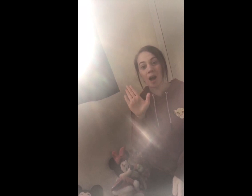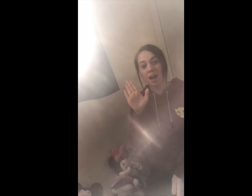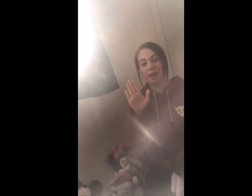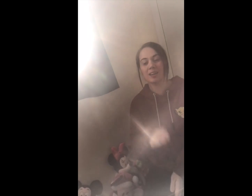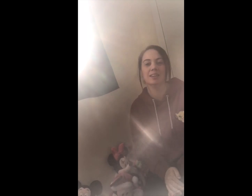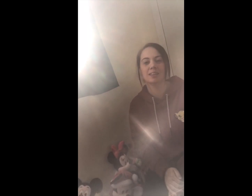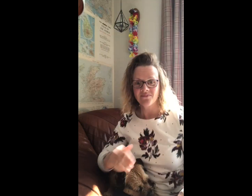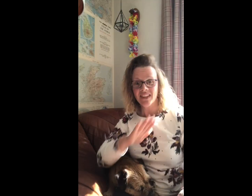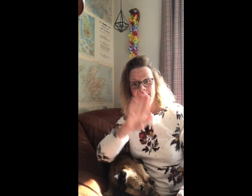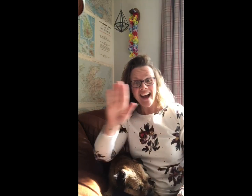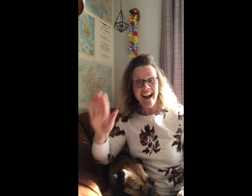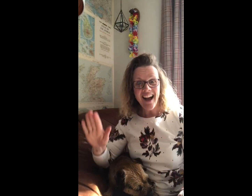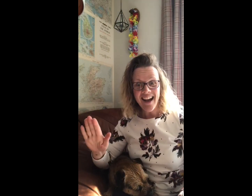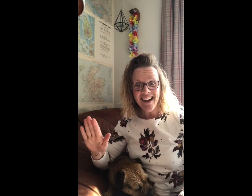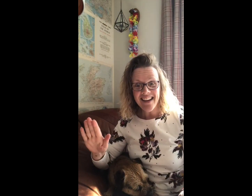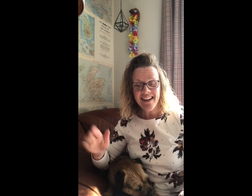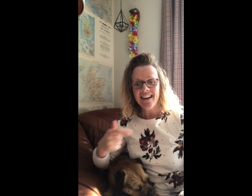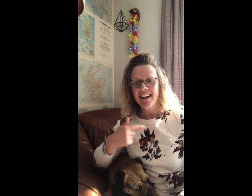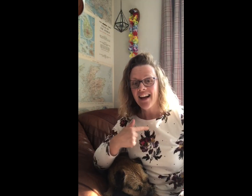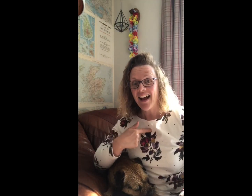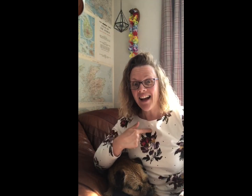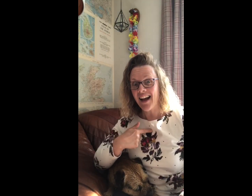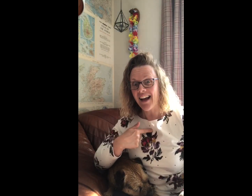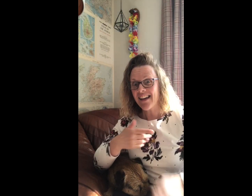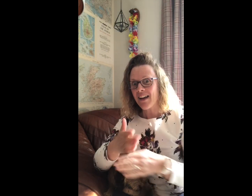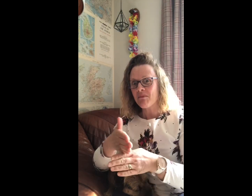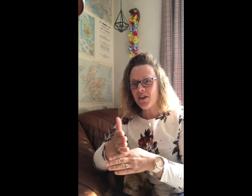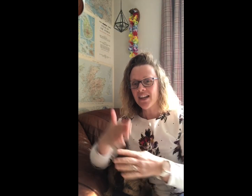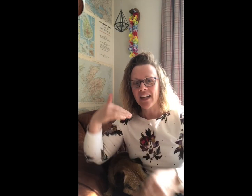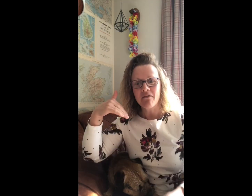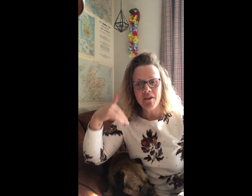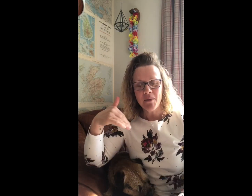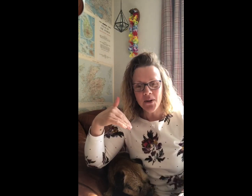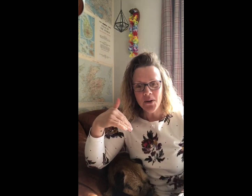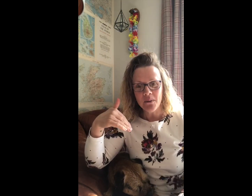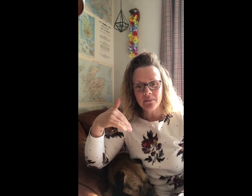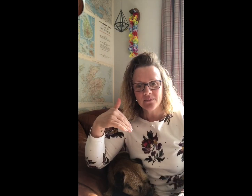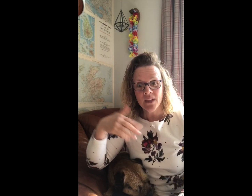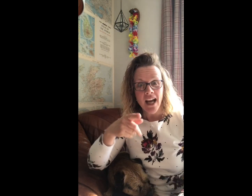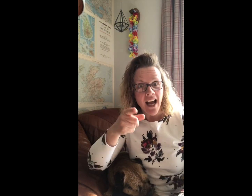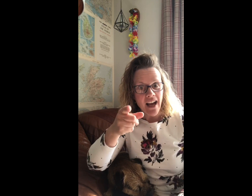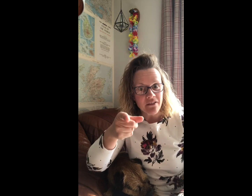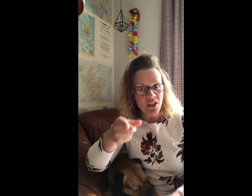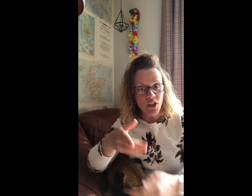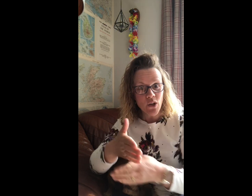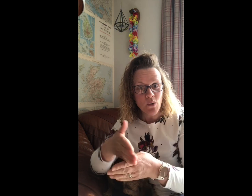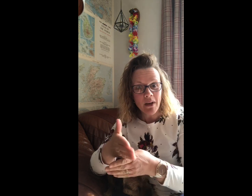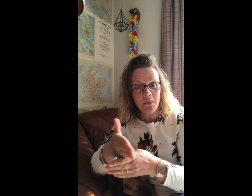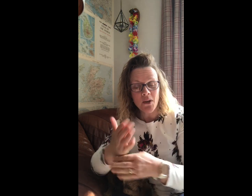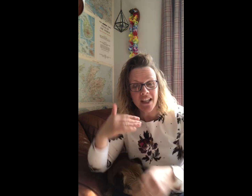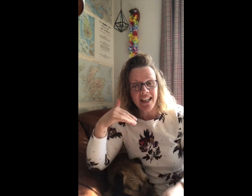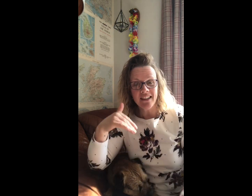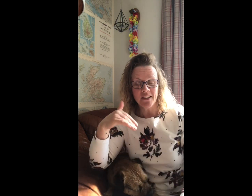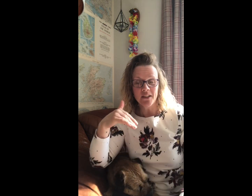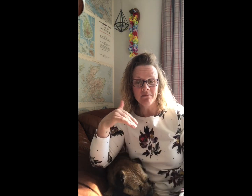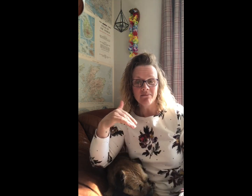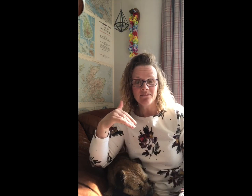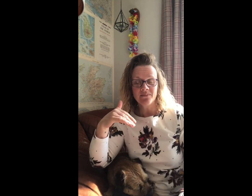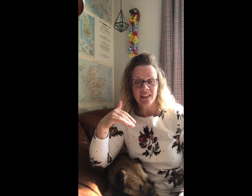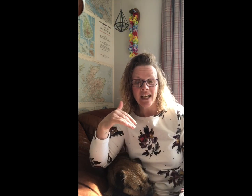bye. Hi, I am working from home. Have you been working at home?